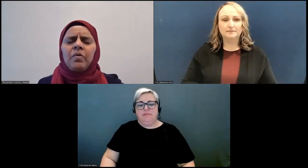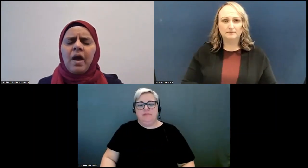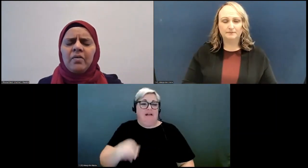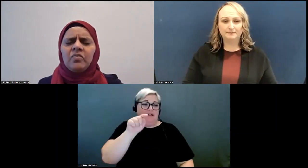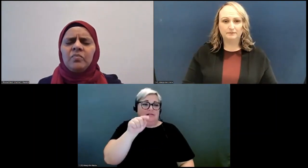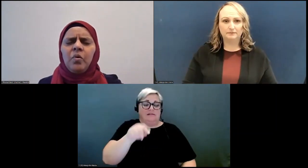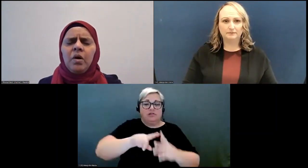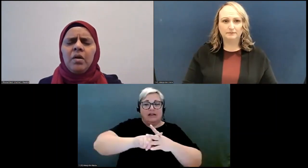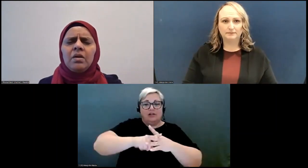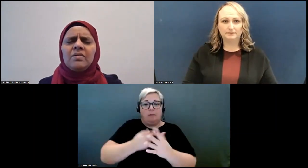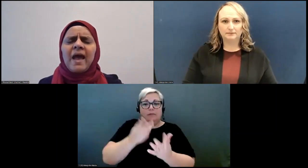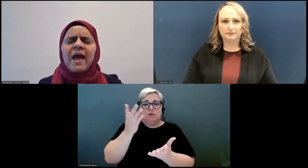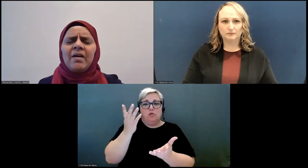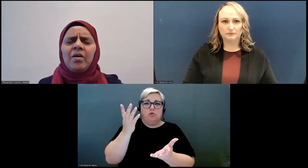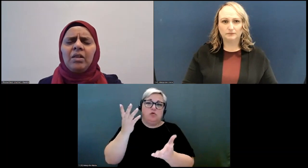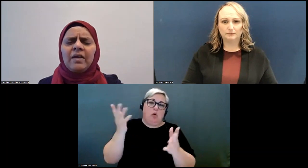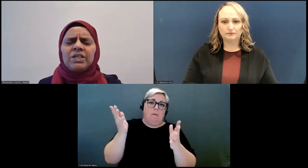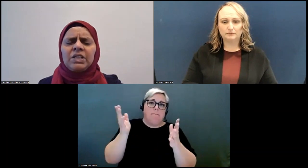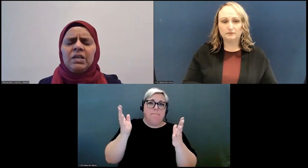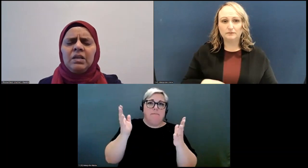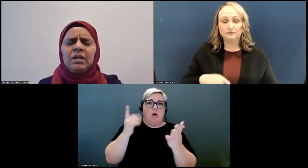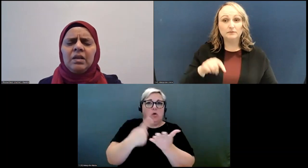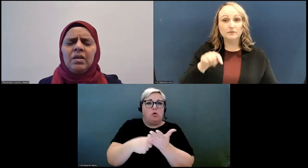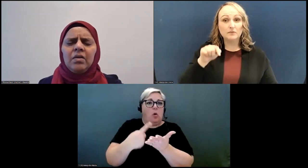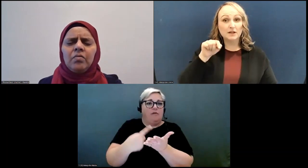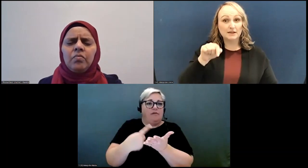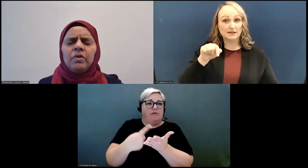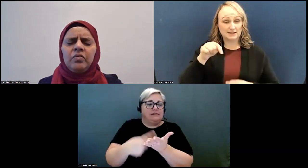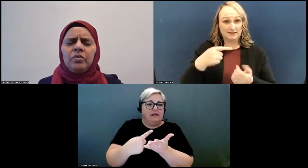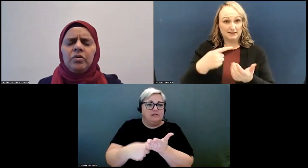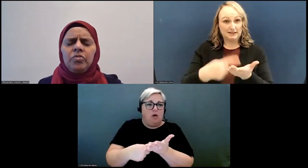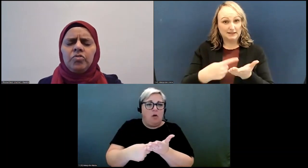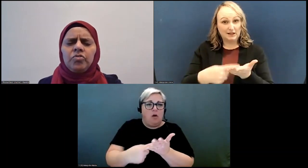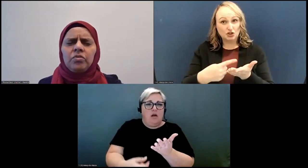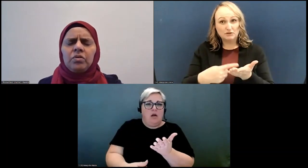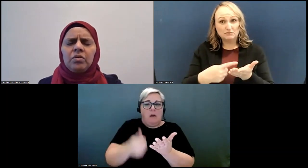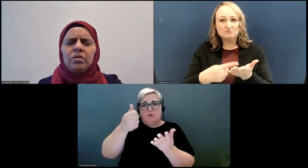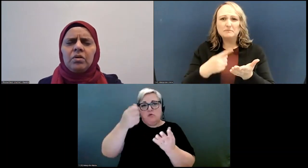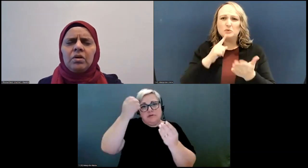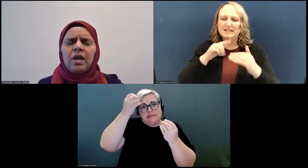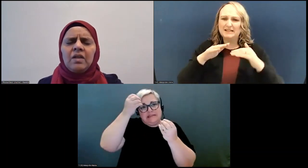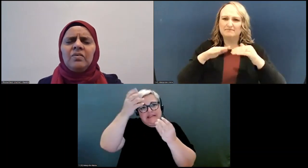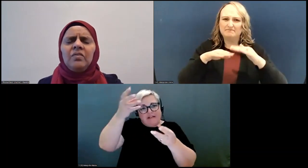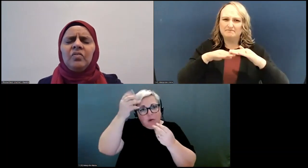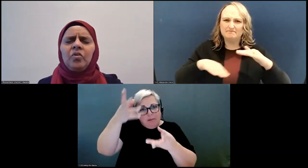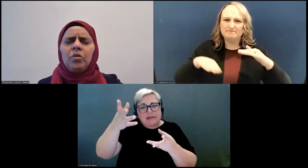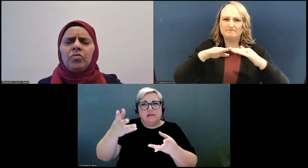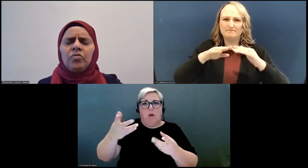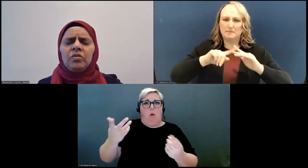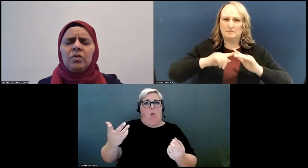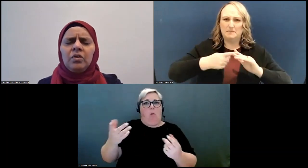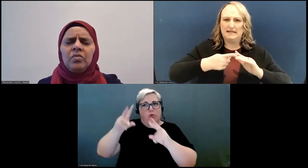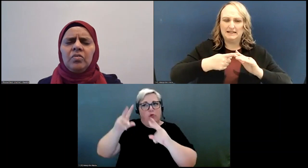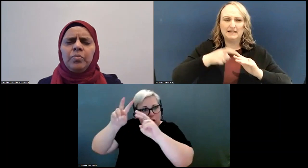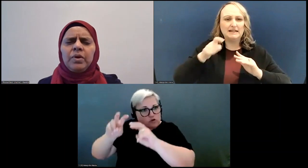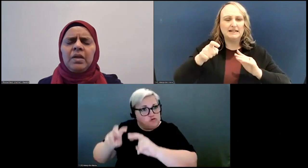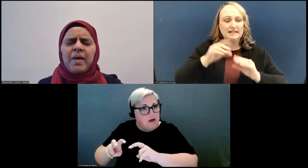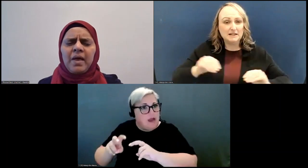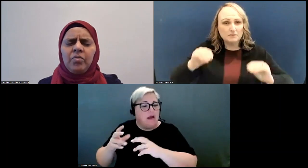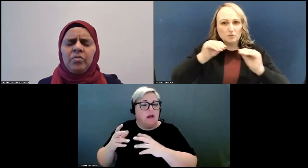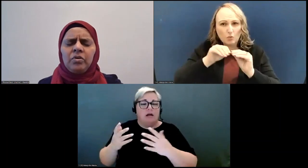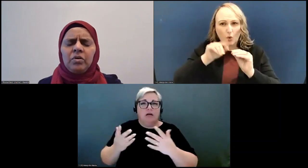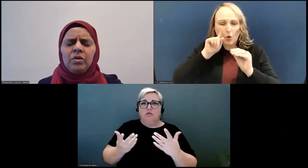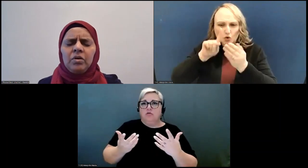that requires more data collection, research, and discourse to